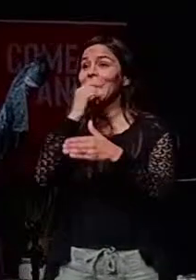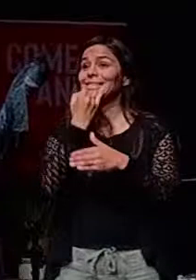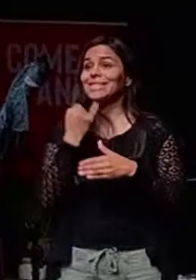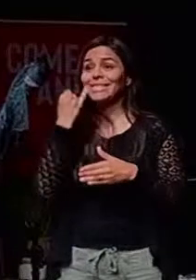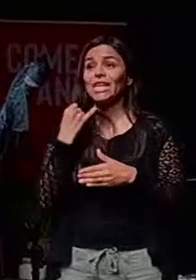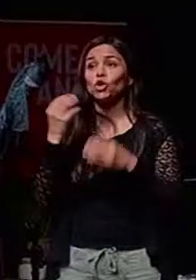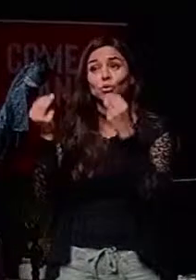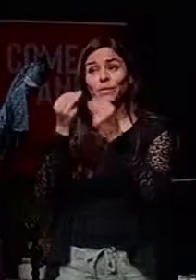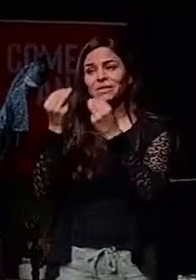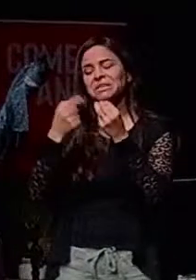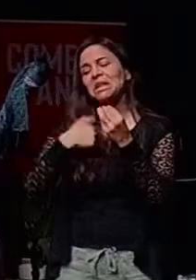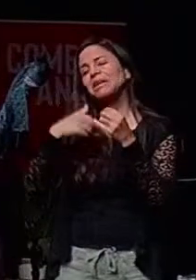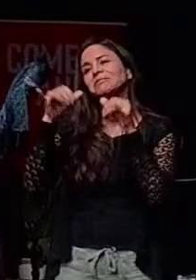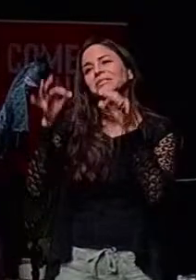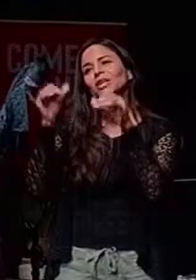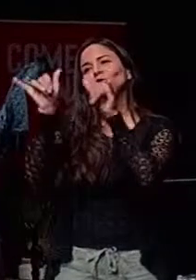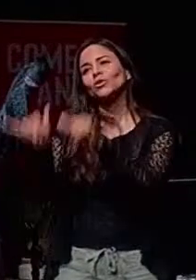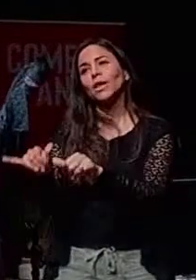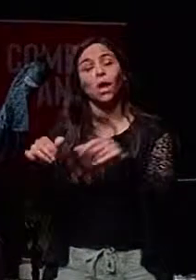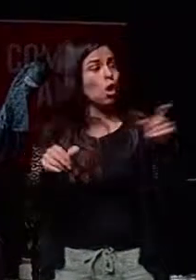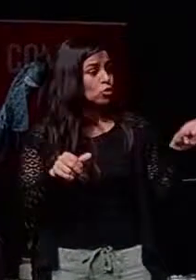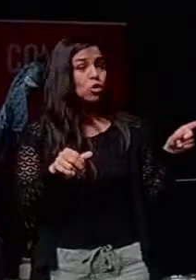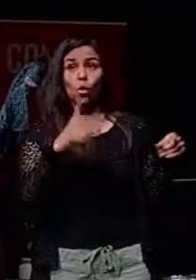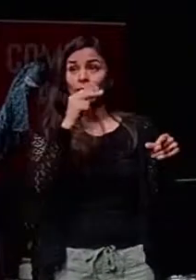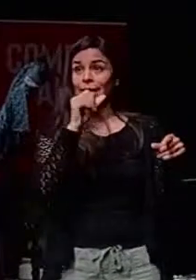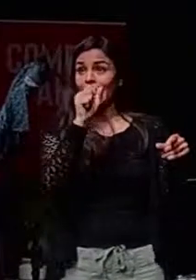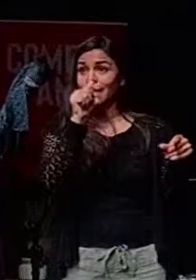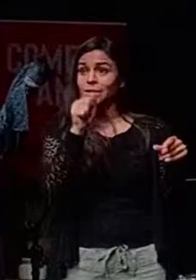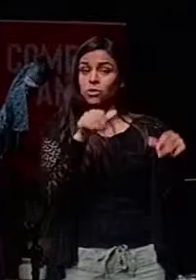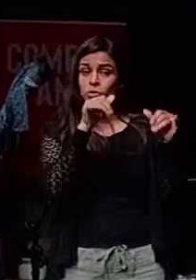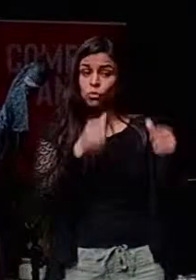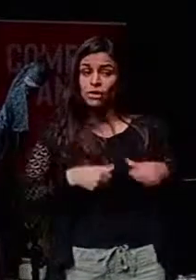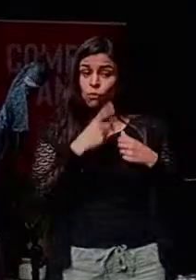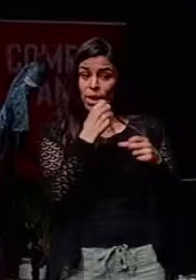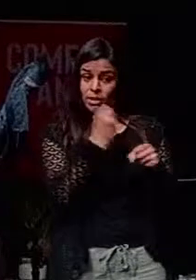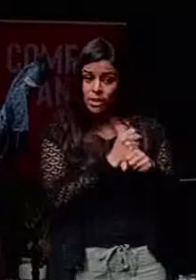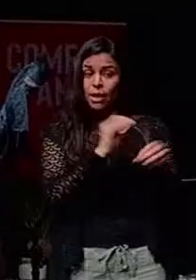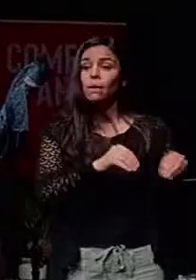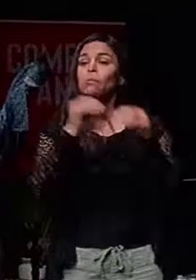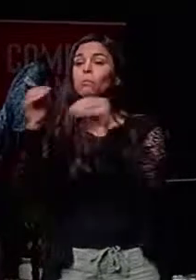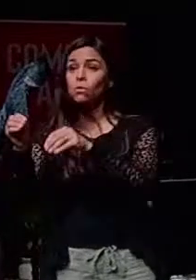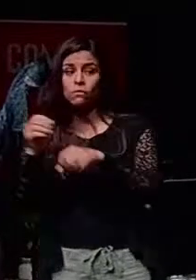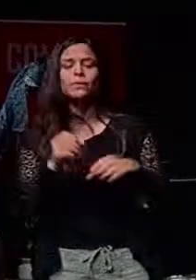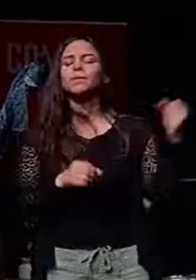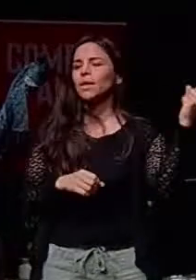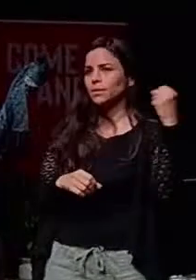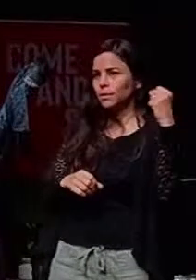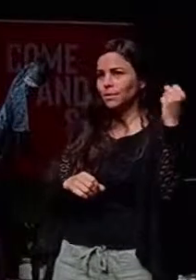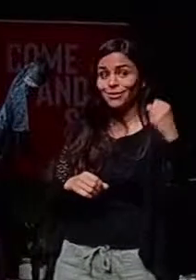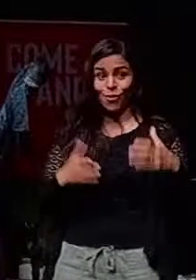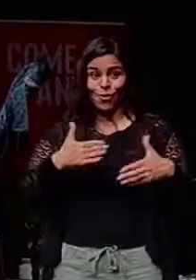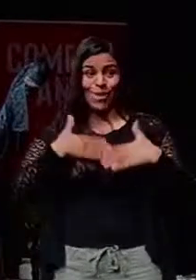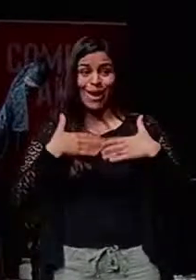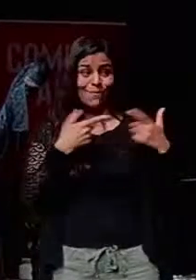Yeah. Mm-hmm. So you were in Kansas for a year, and then you've been in Virginia since then. Wow, that's awesome. Are you happy